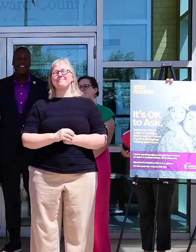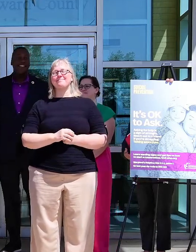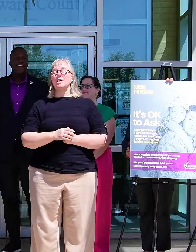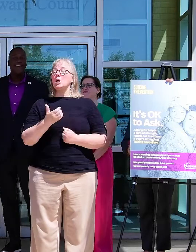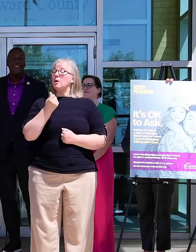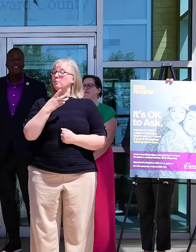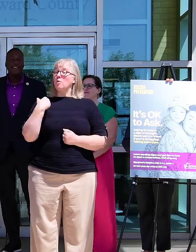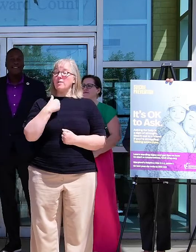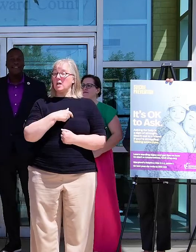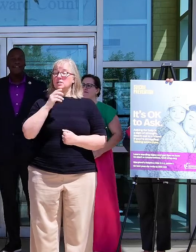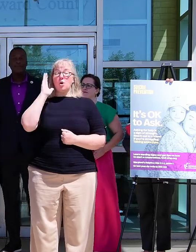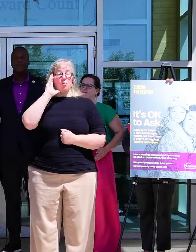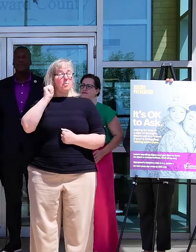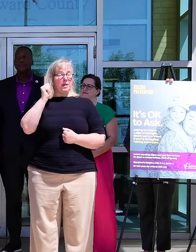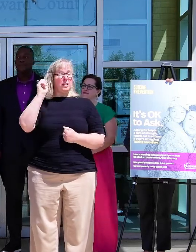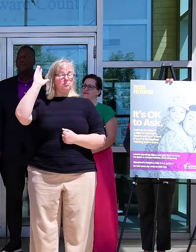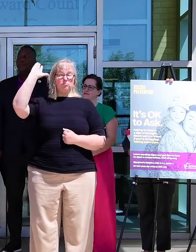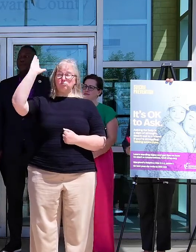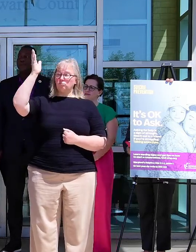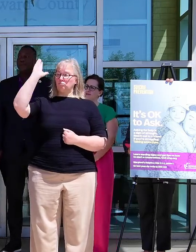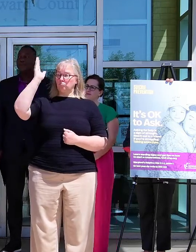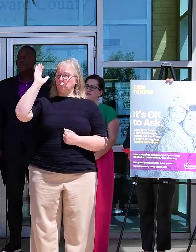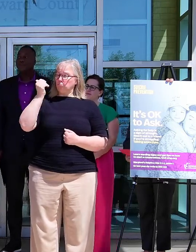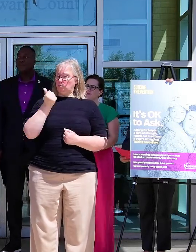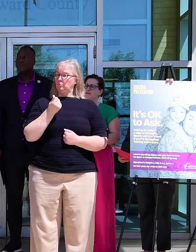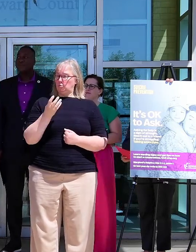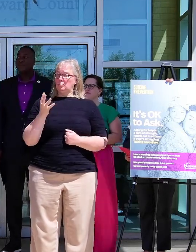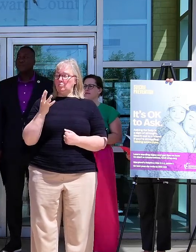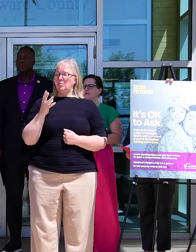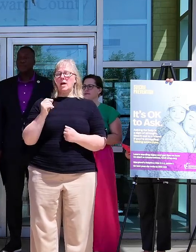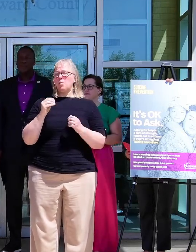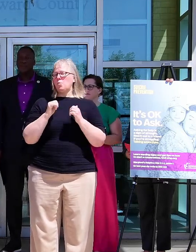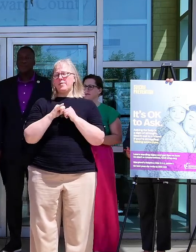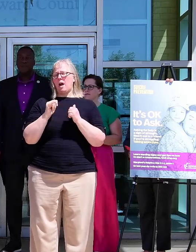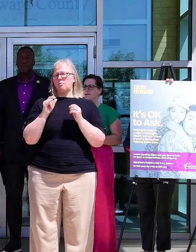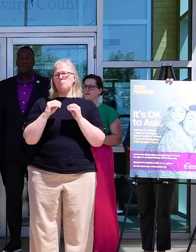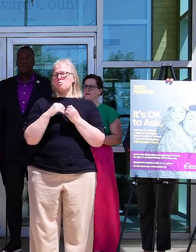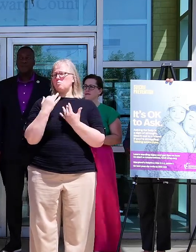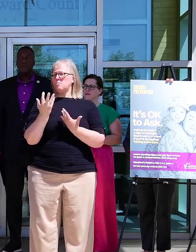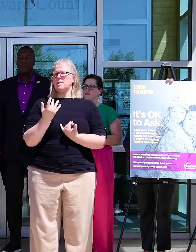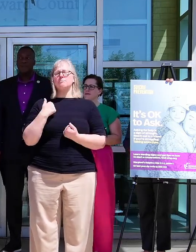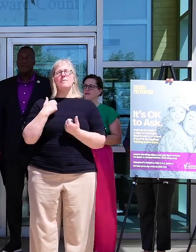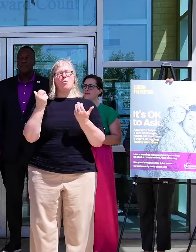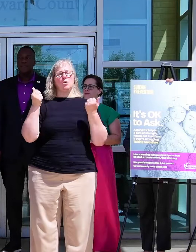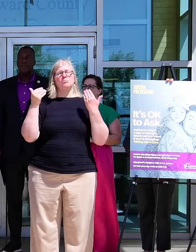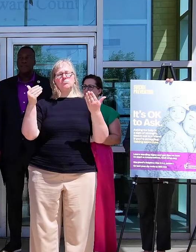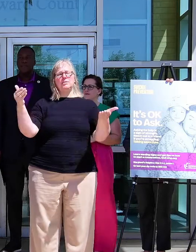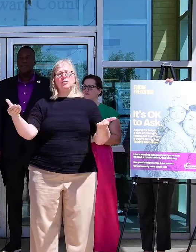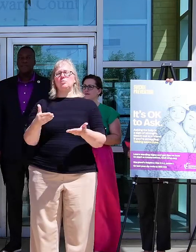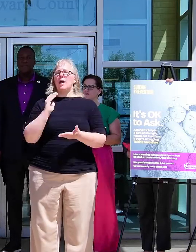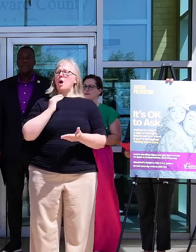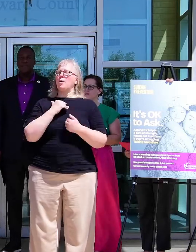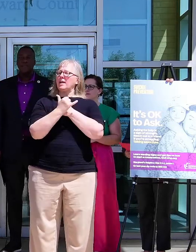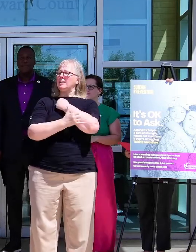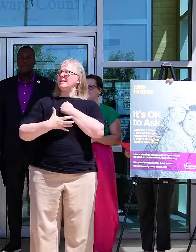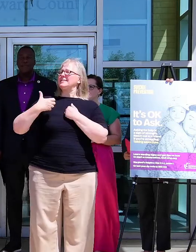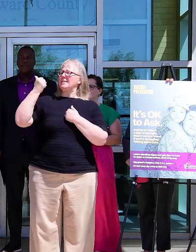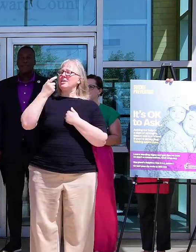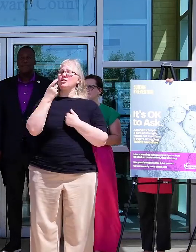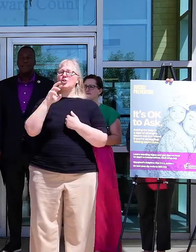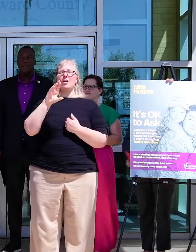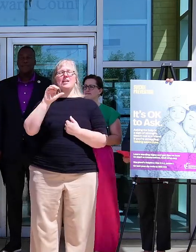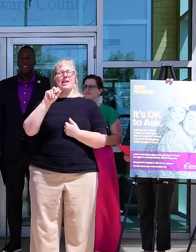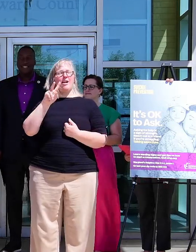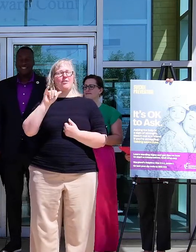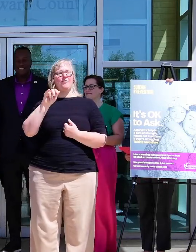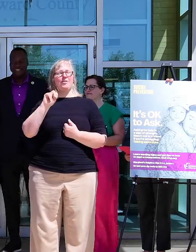few of us will be making remarks. And so without further ado, I want to introduce our county executive, Dr. Calvin